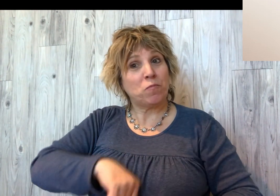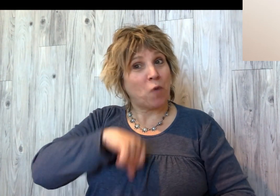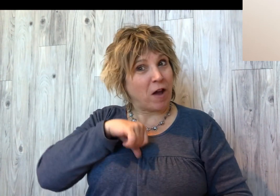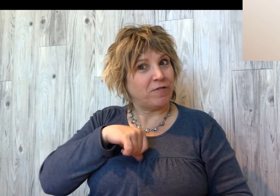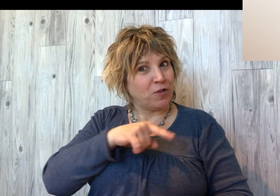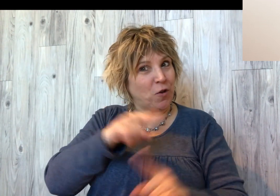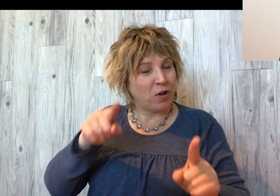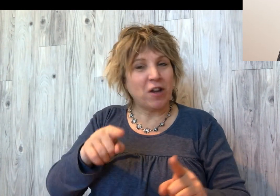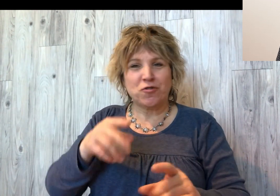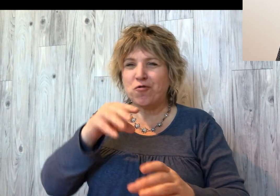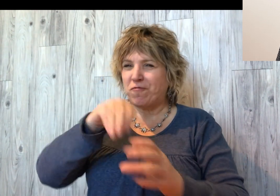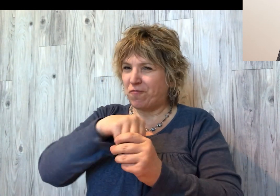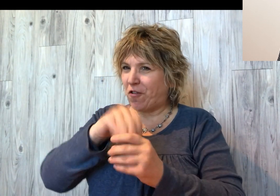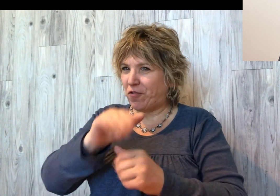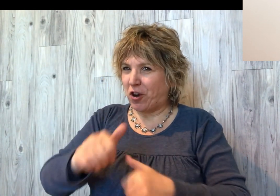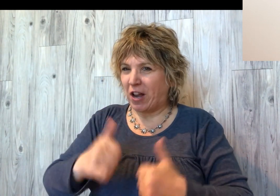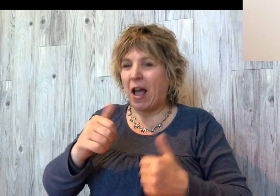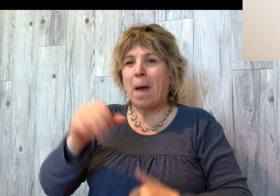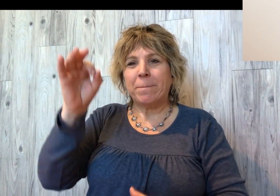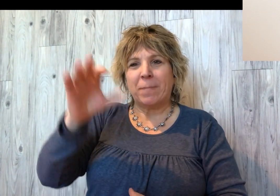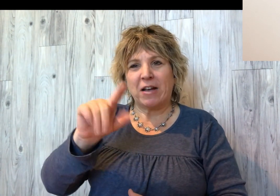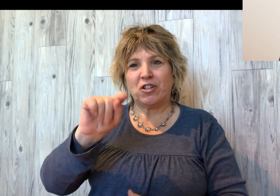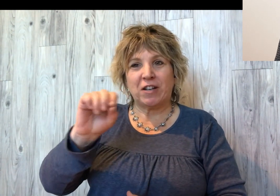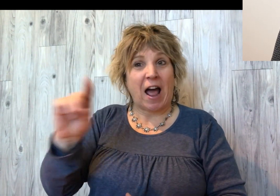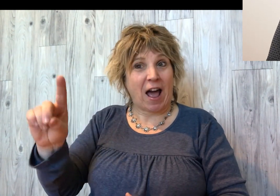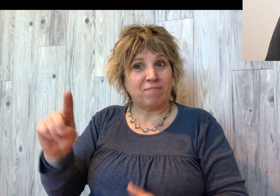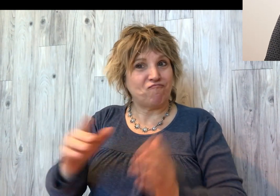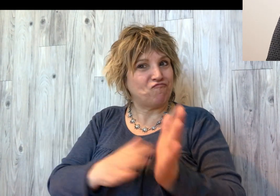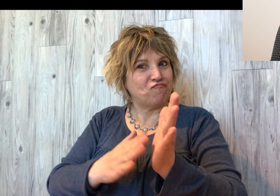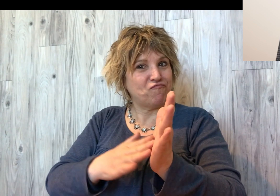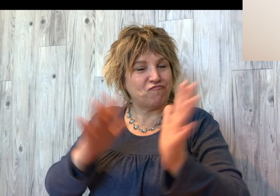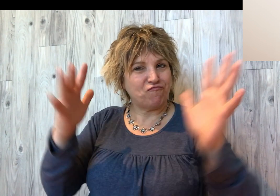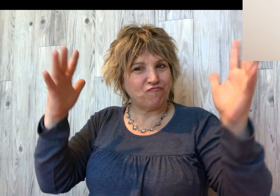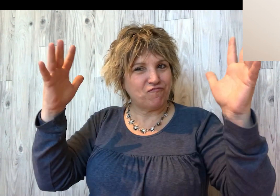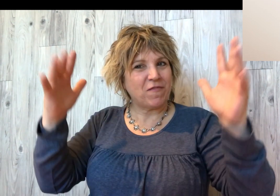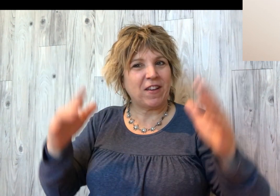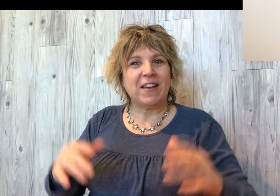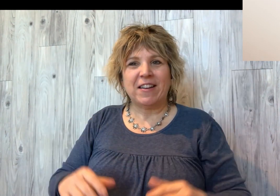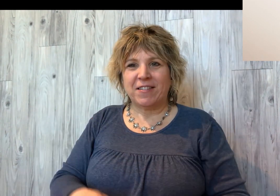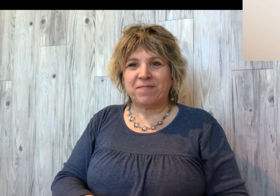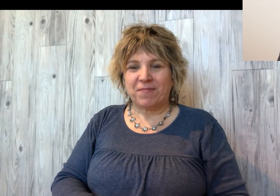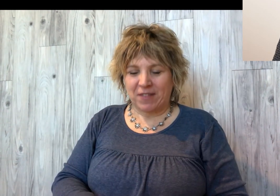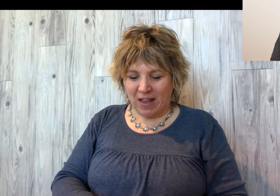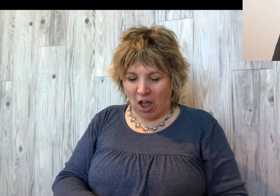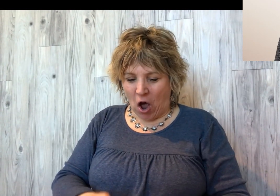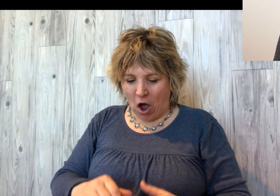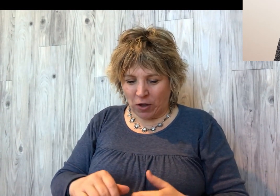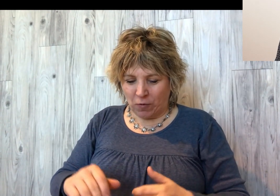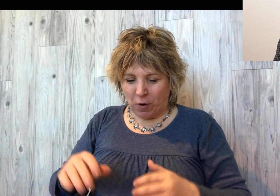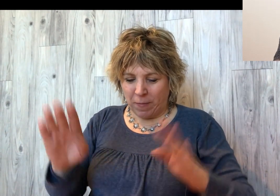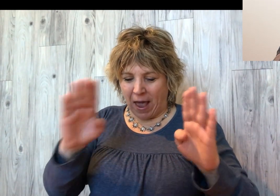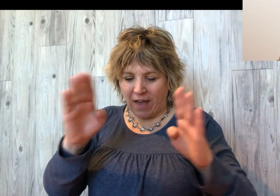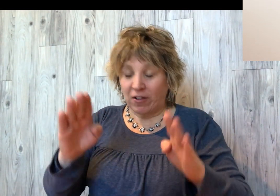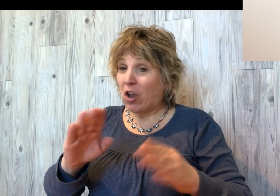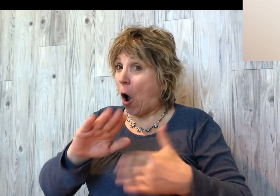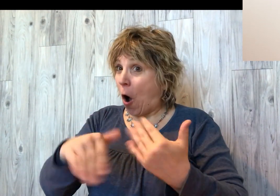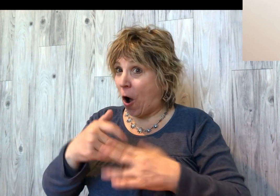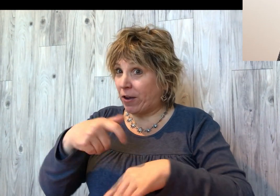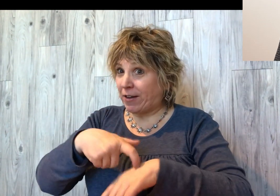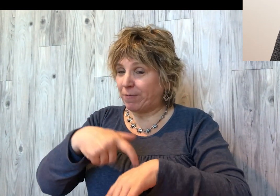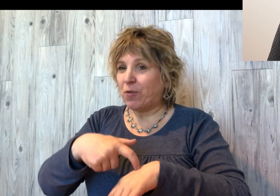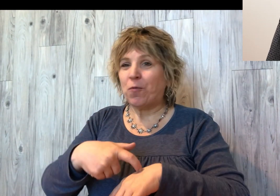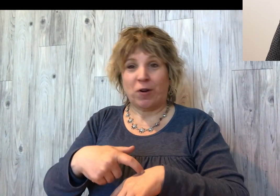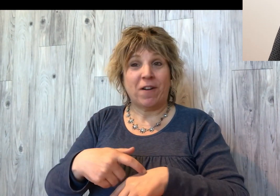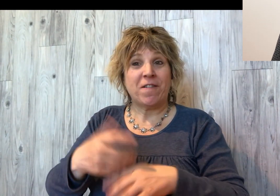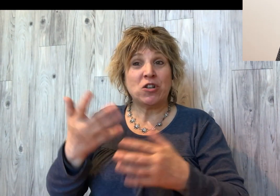proud of you, so honored to be a part of your lives. Tell Pastor Todd I said a big hey today. Make sure he's behaving at all times. We're landing our series this